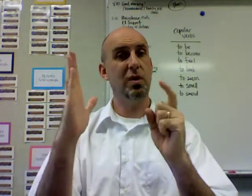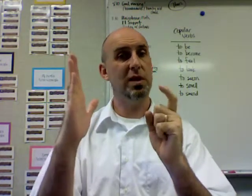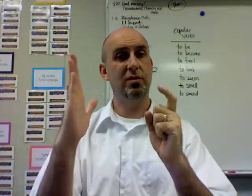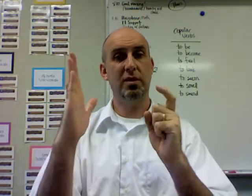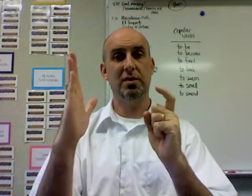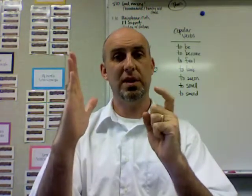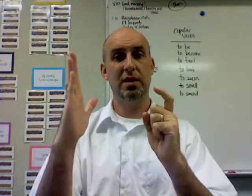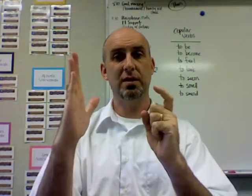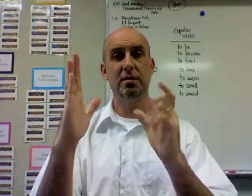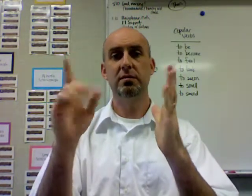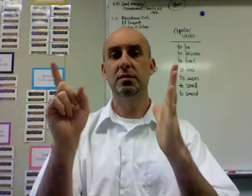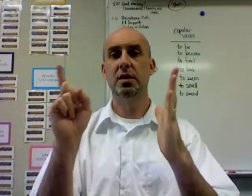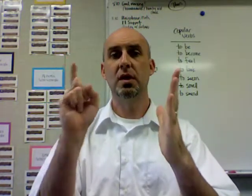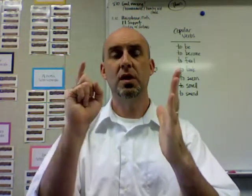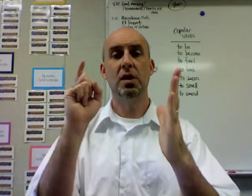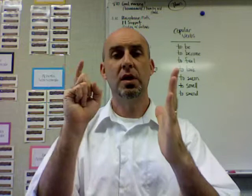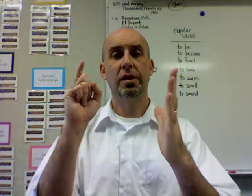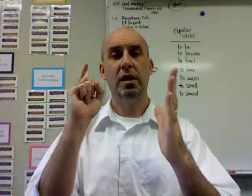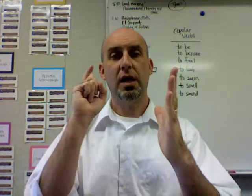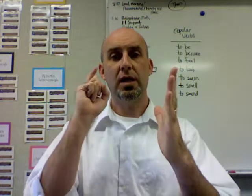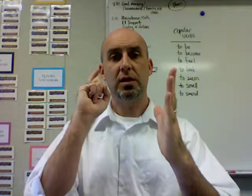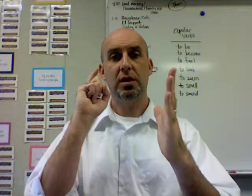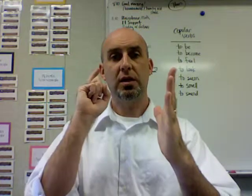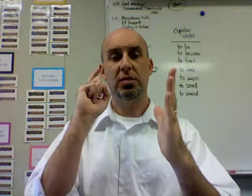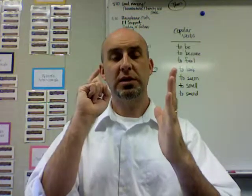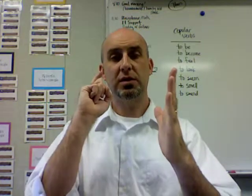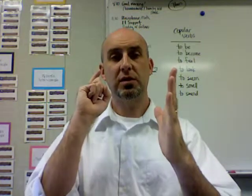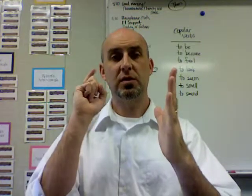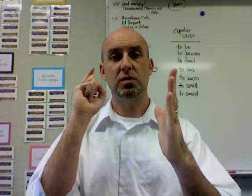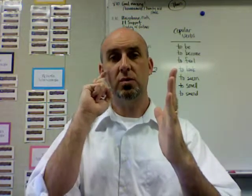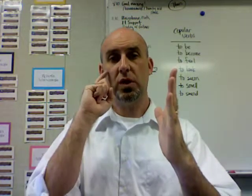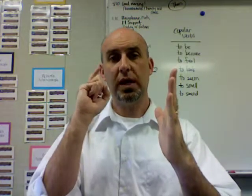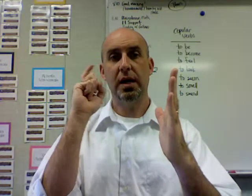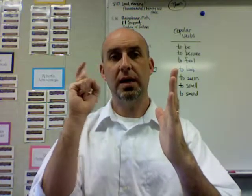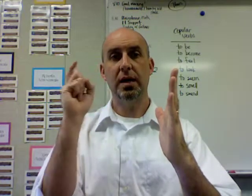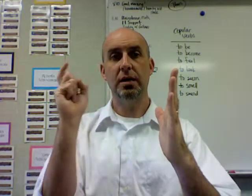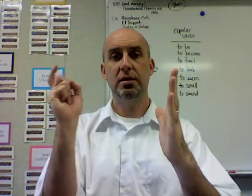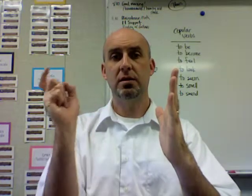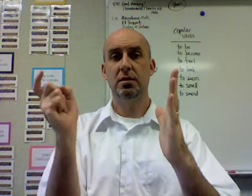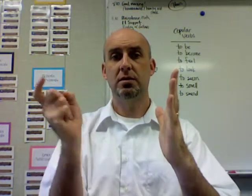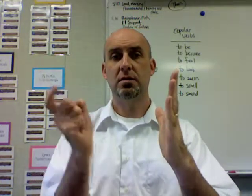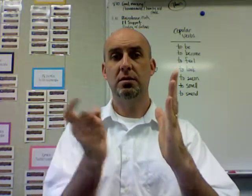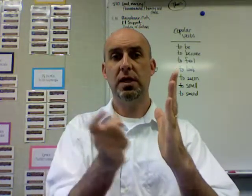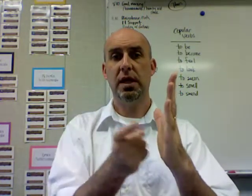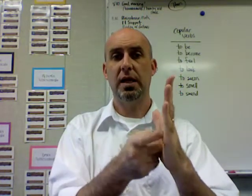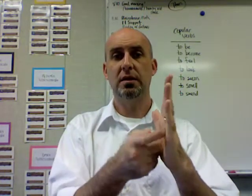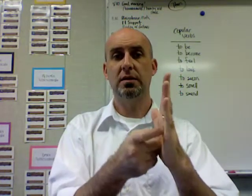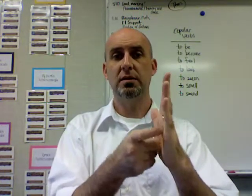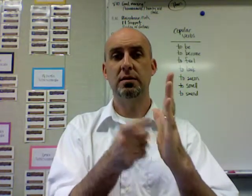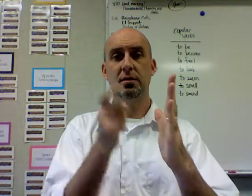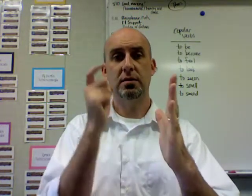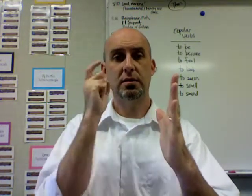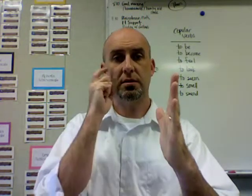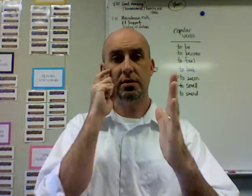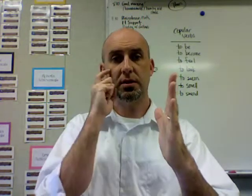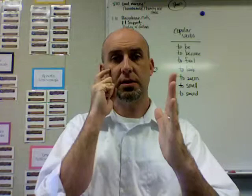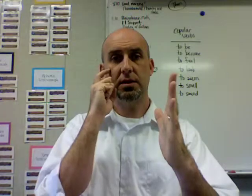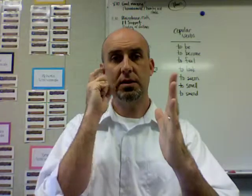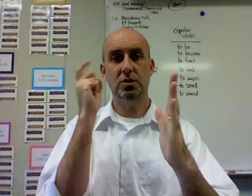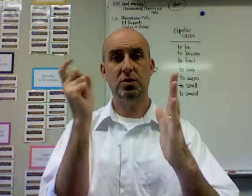if you're left-handed. And it basically goes from your eye to the hand, touch